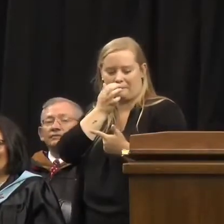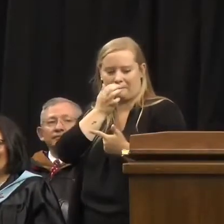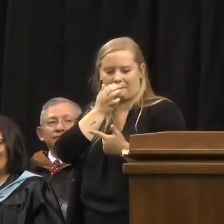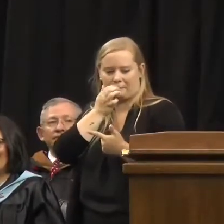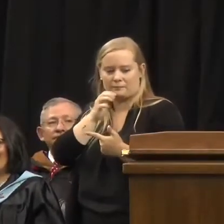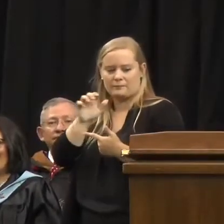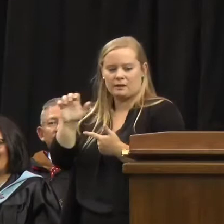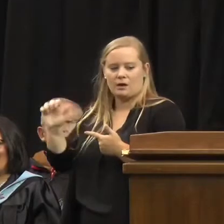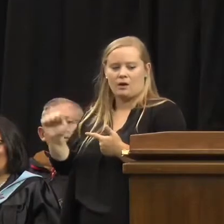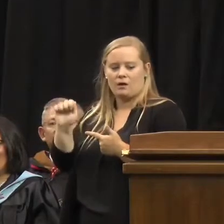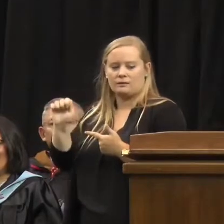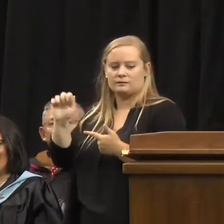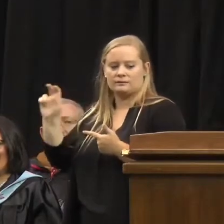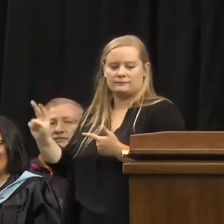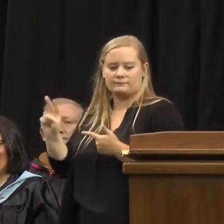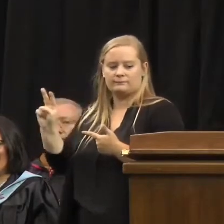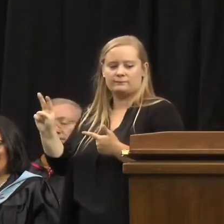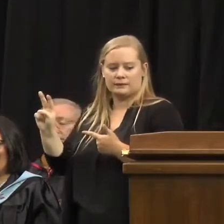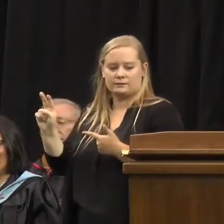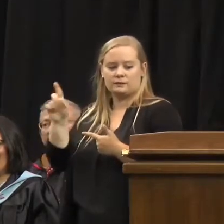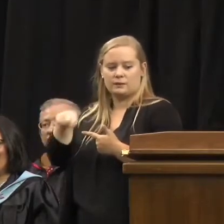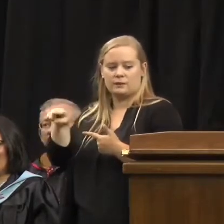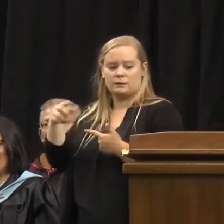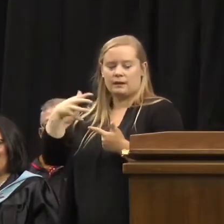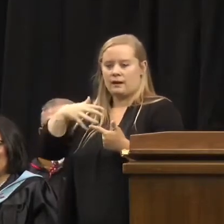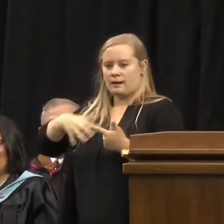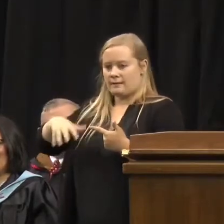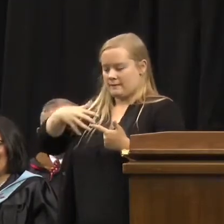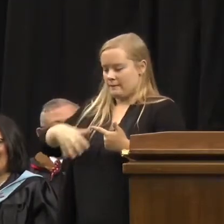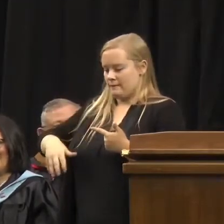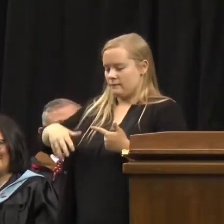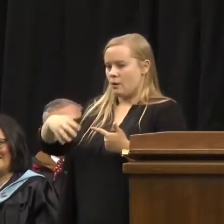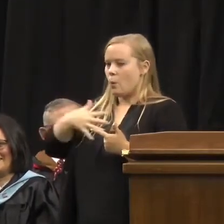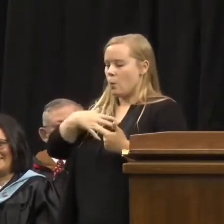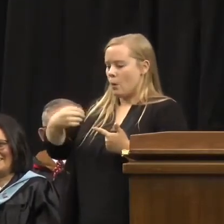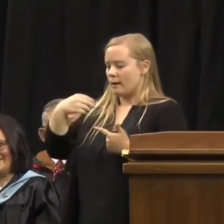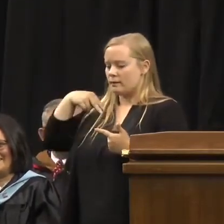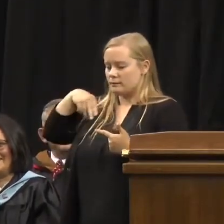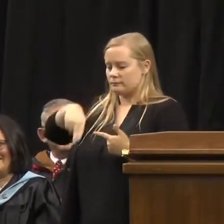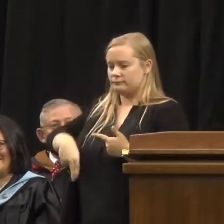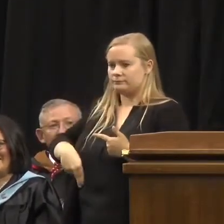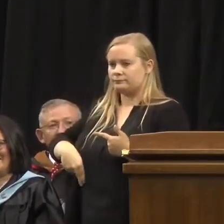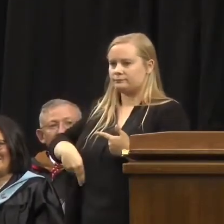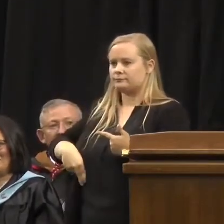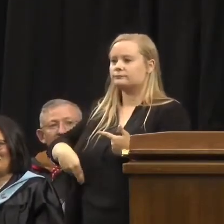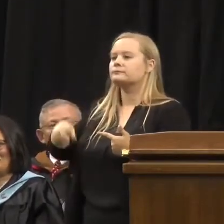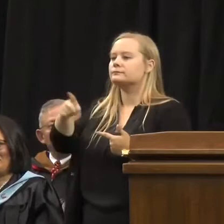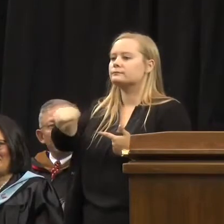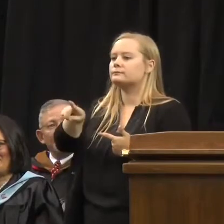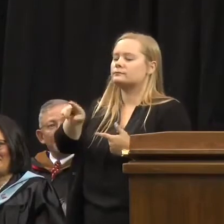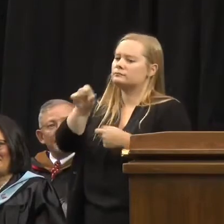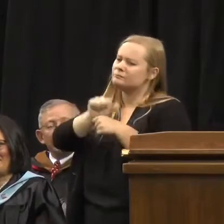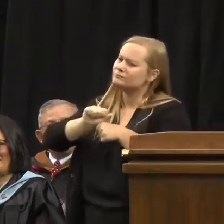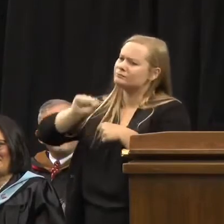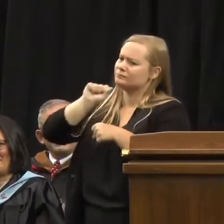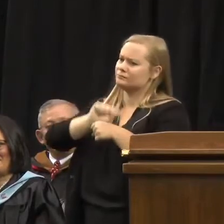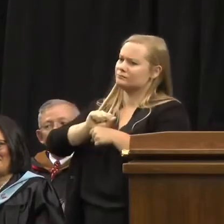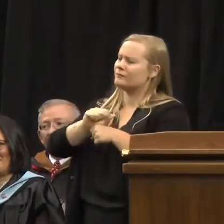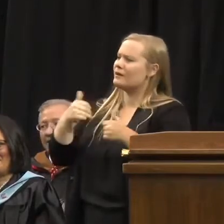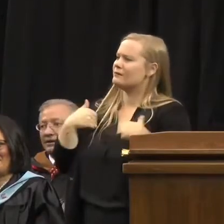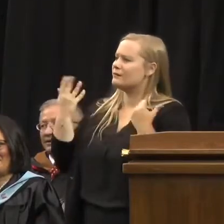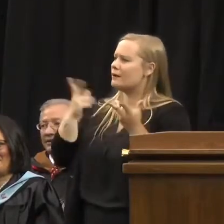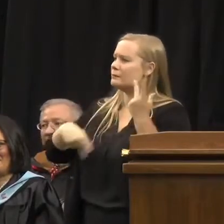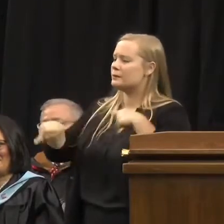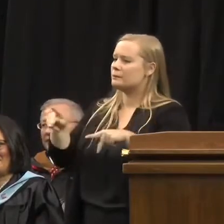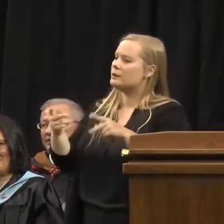Alta Vista Mighty Owls are wearing white stoles. Let's give these hardworking young people